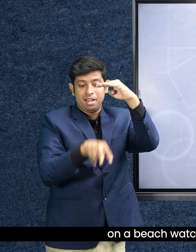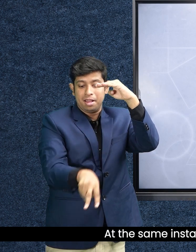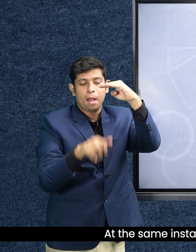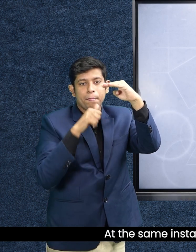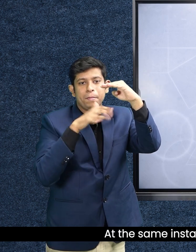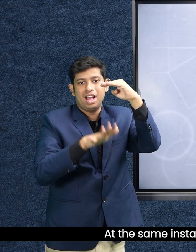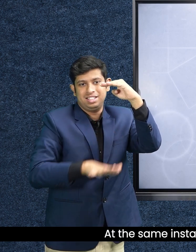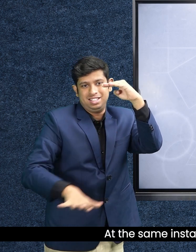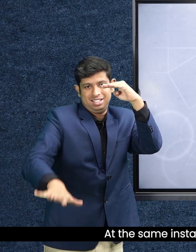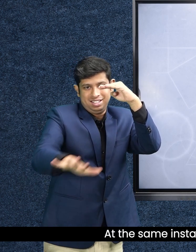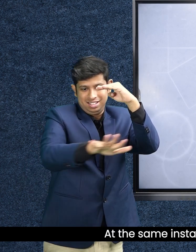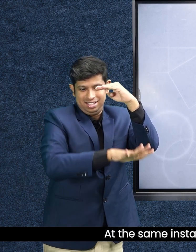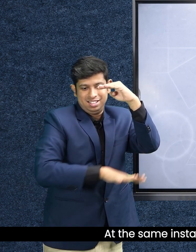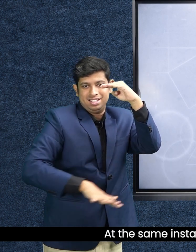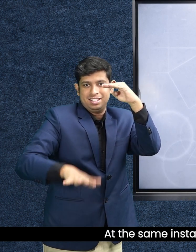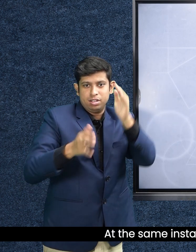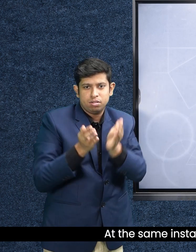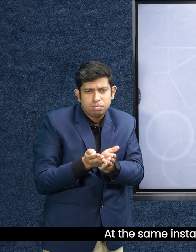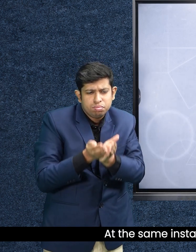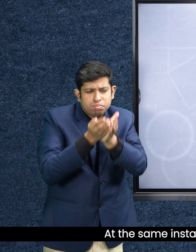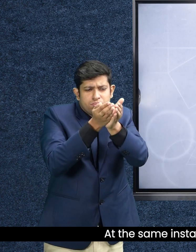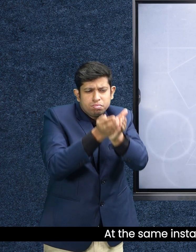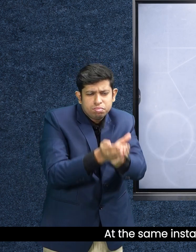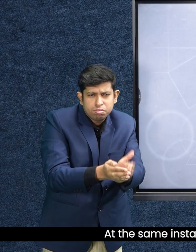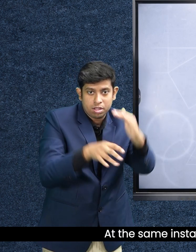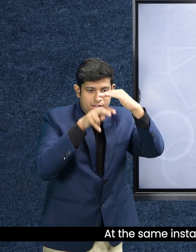At the same instant, he watches a ship sailing in the sea.